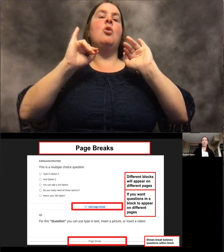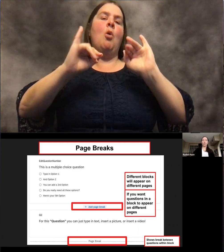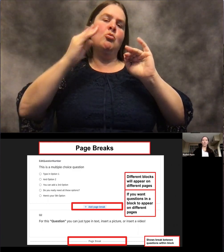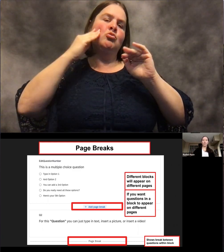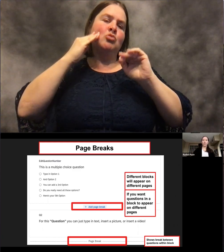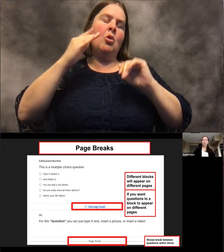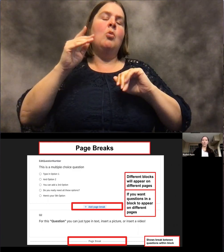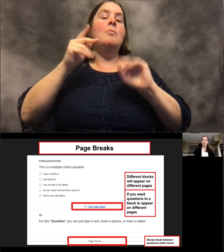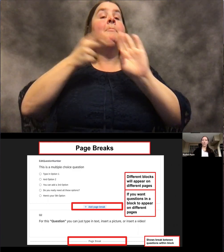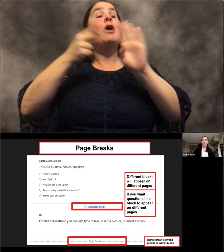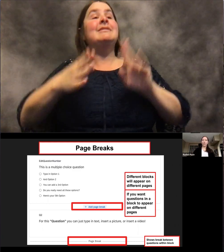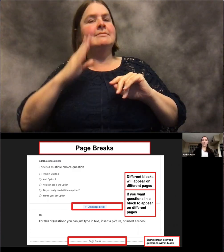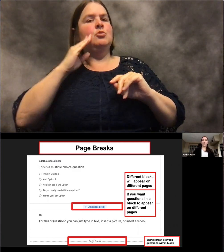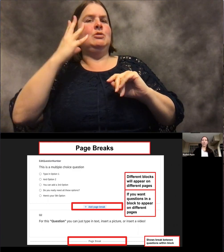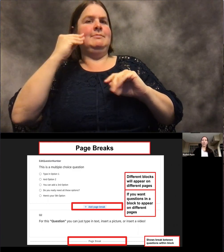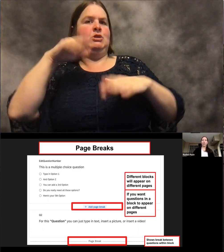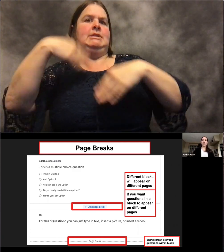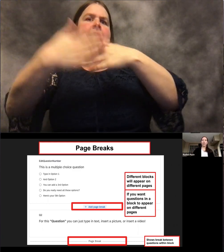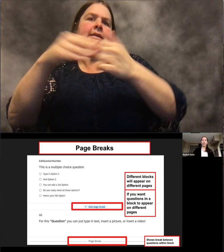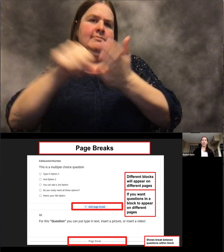questions.